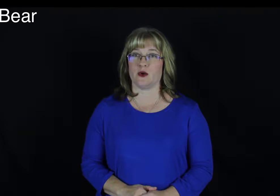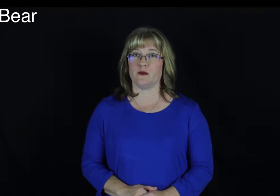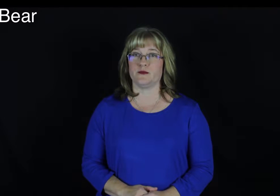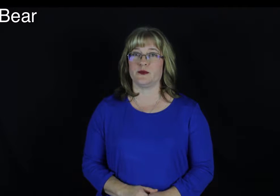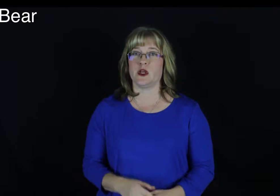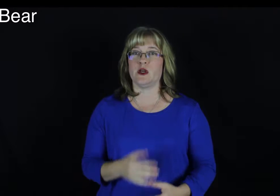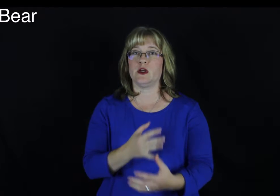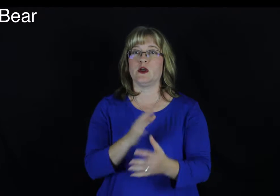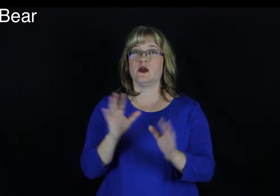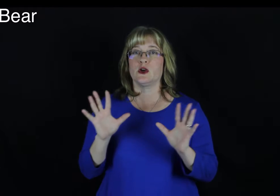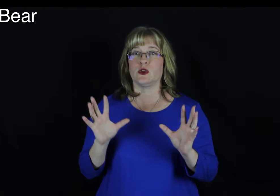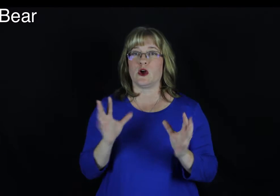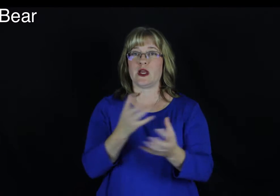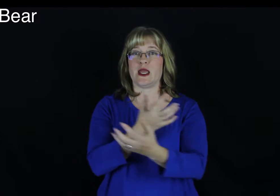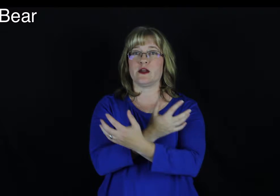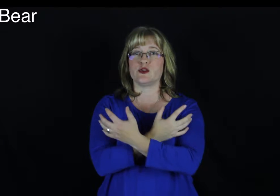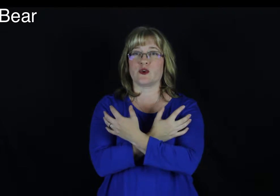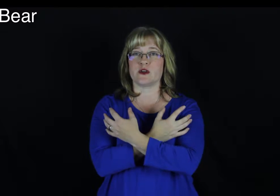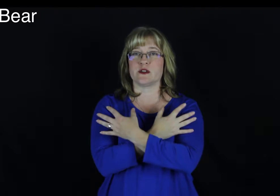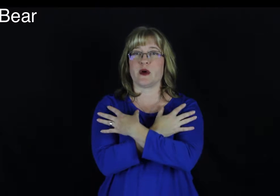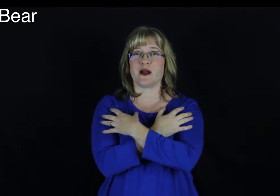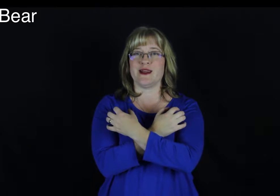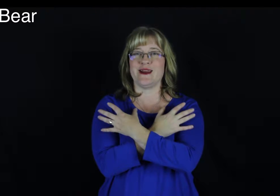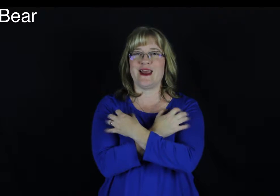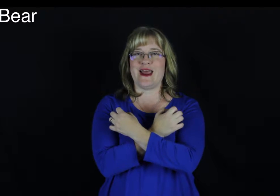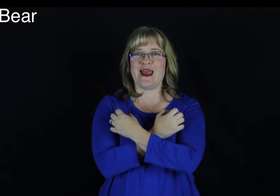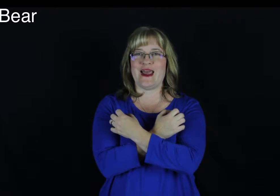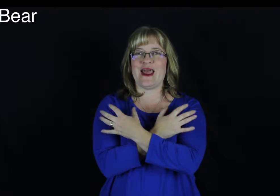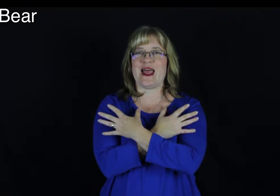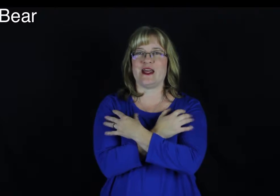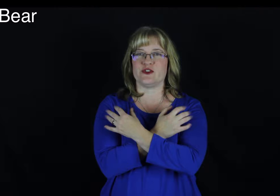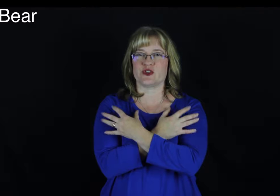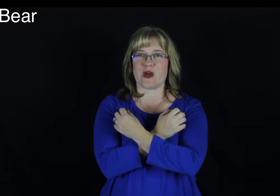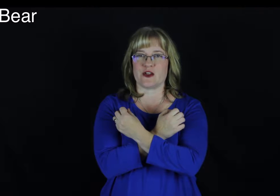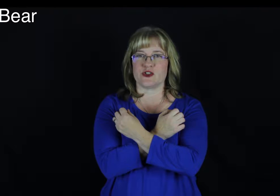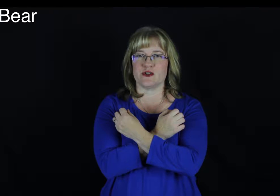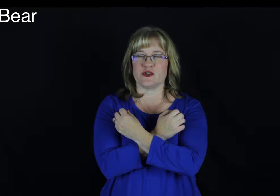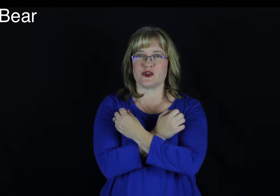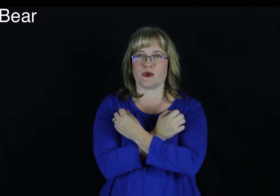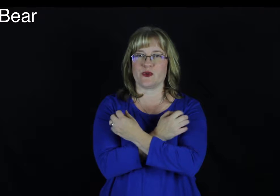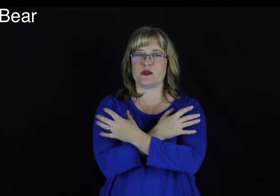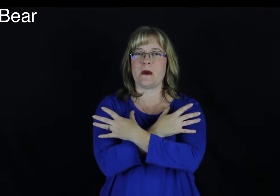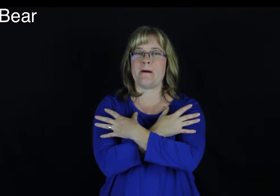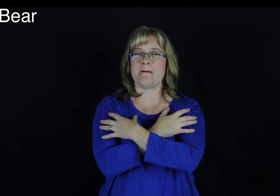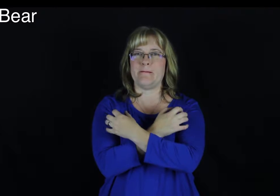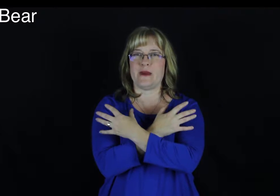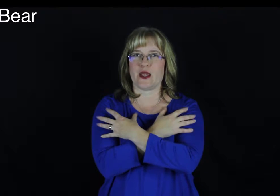bear. Claw hands cross the body and scratch your shoulders.